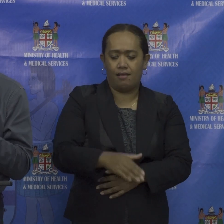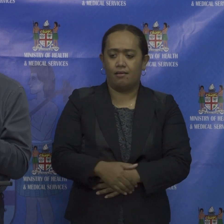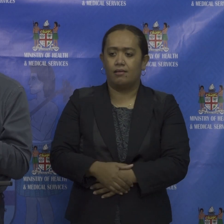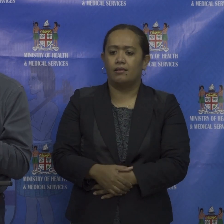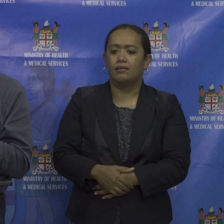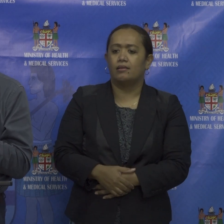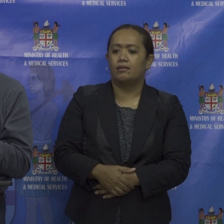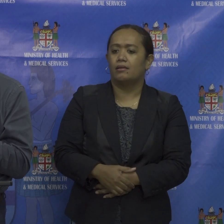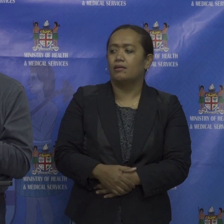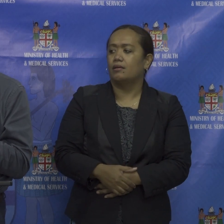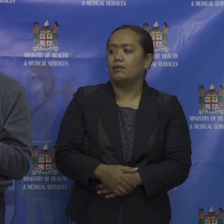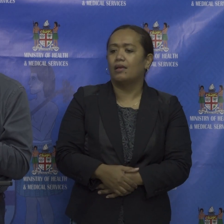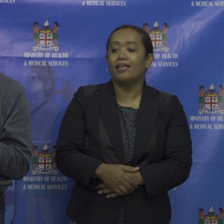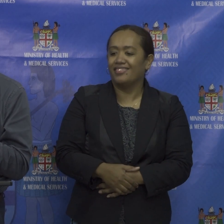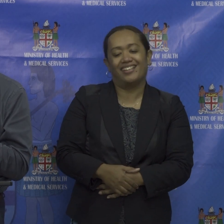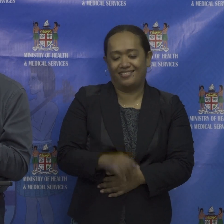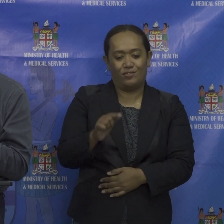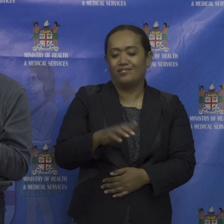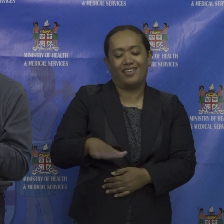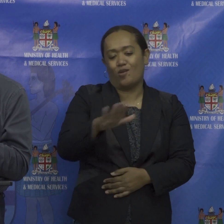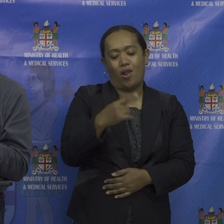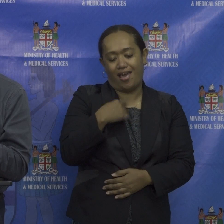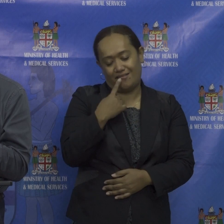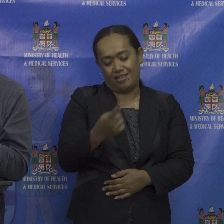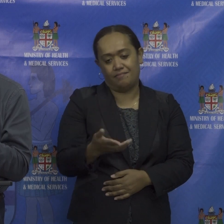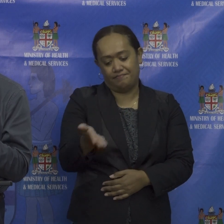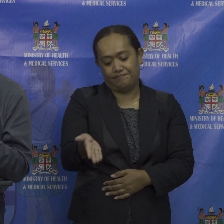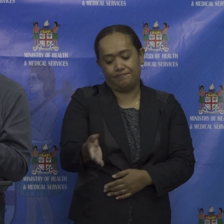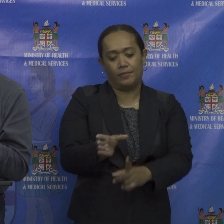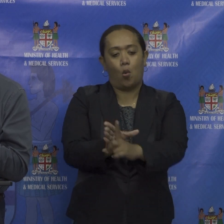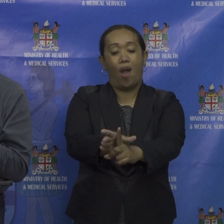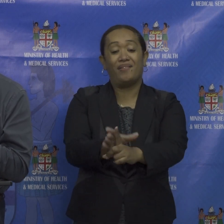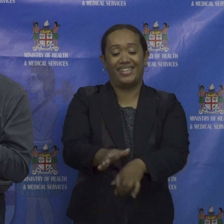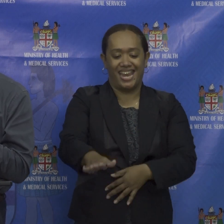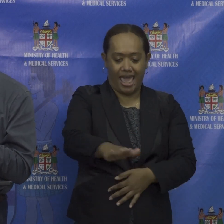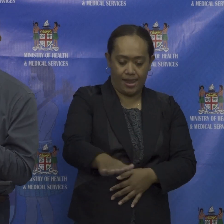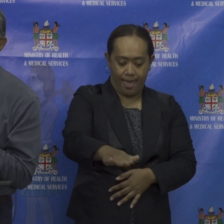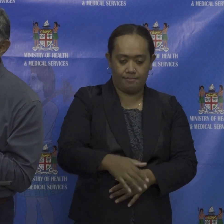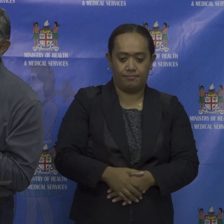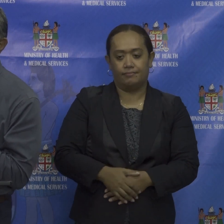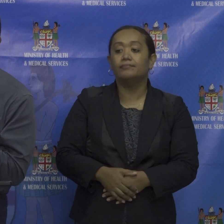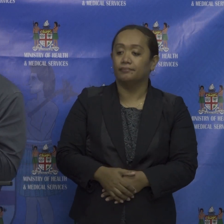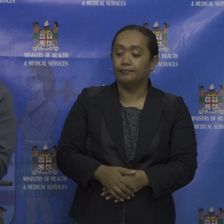And that's about all I can say. It's not something that just crept up on us.